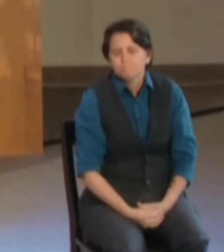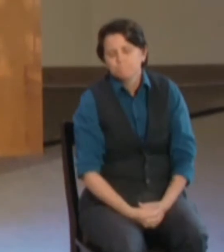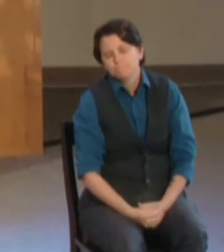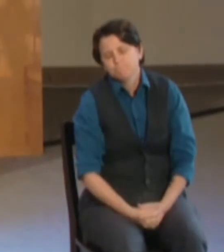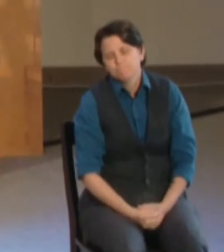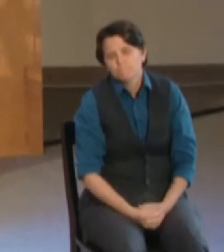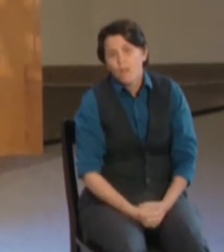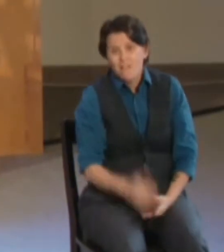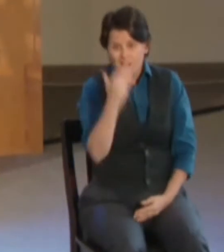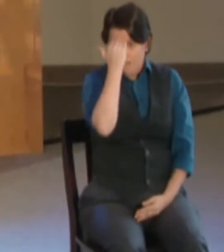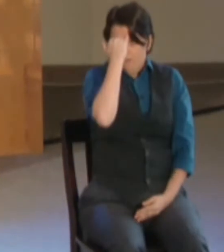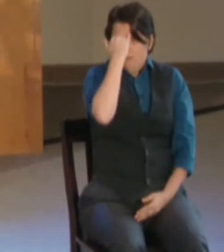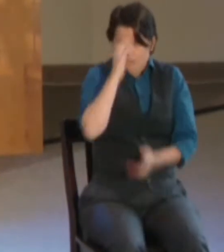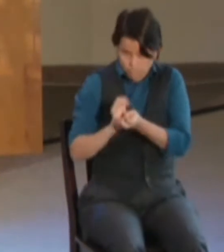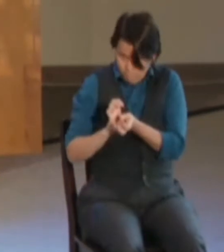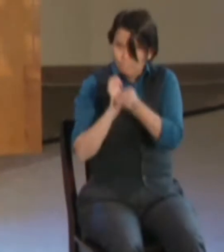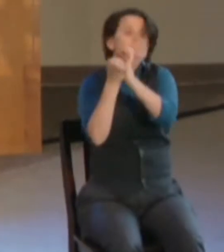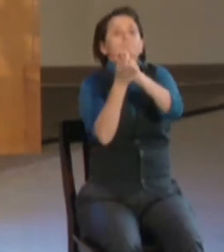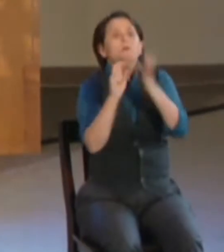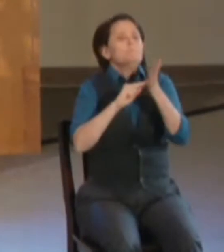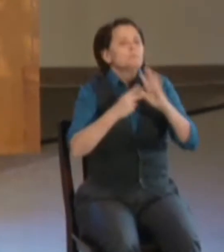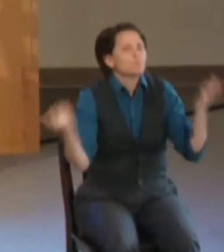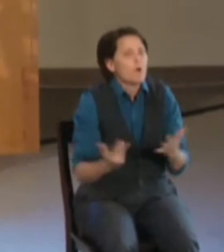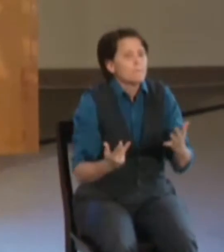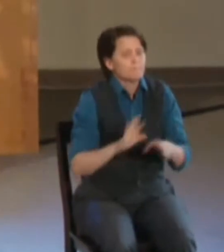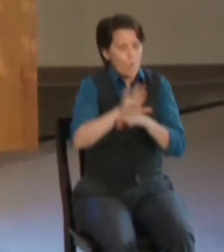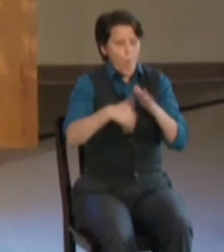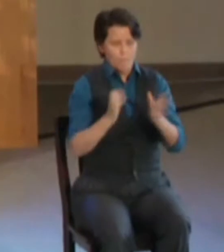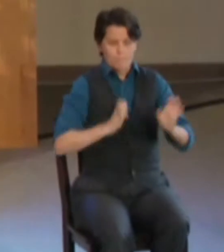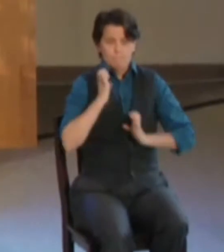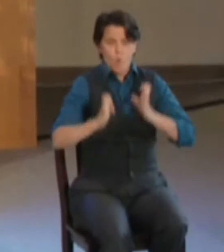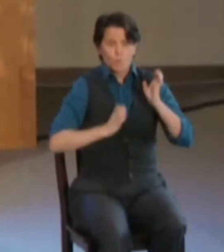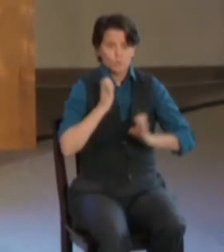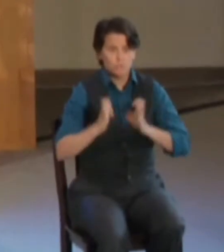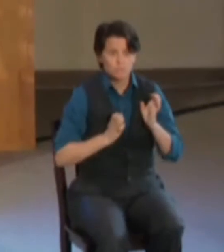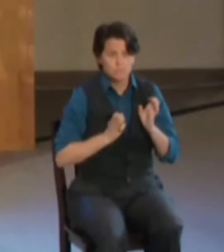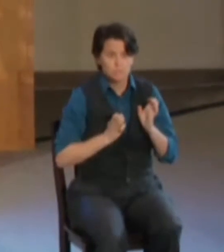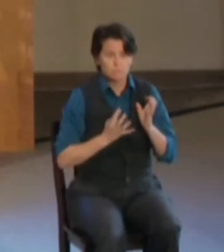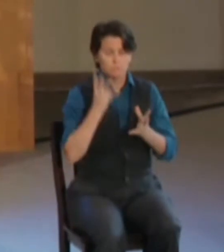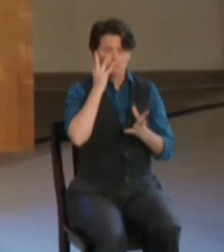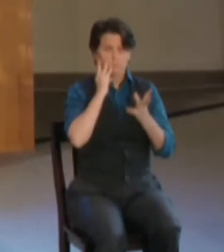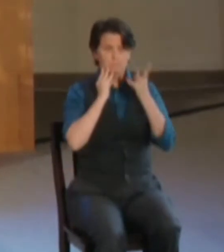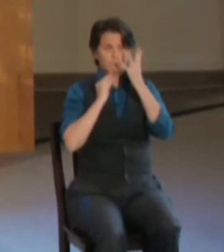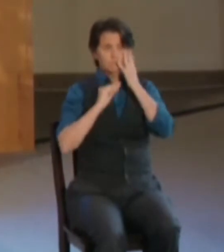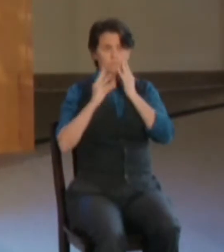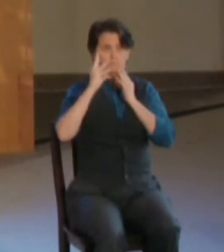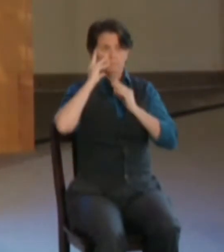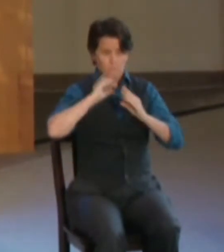Evolution of consciousness means we allow all of the emotions that we experience on this planet, first of all, to be